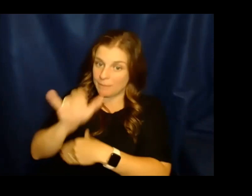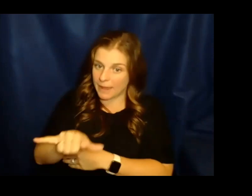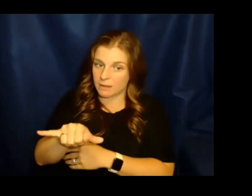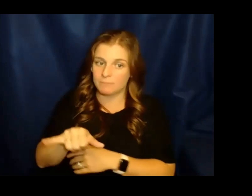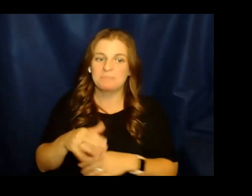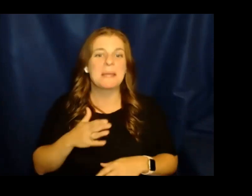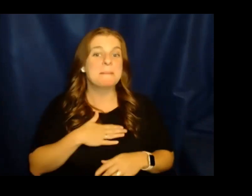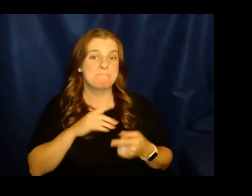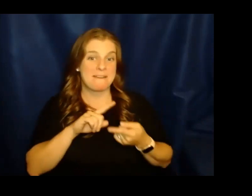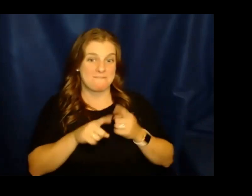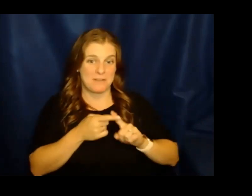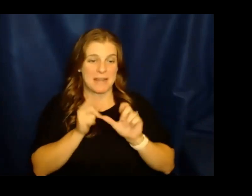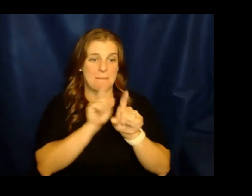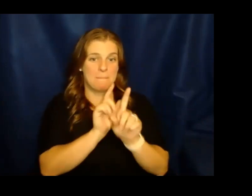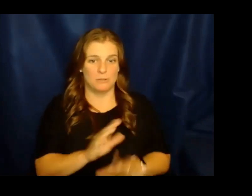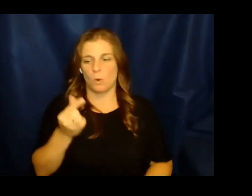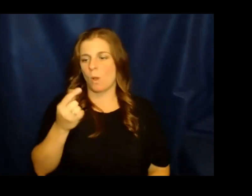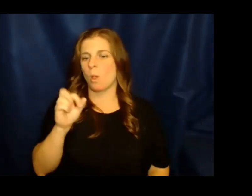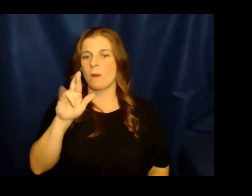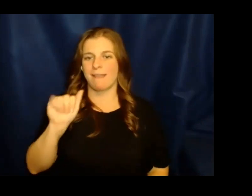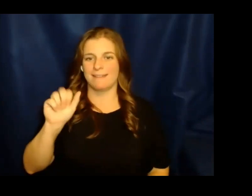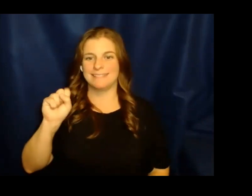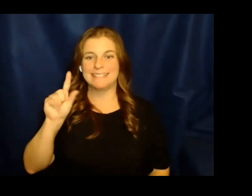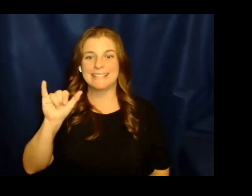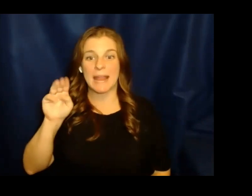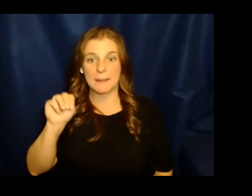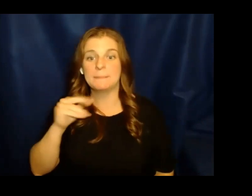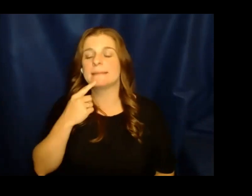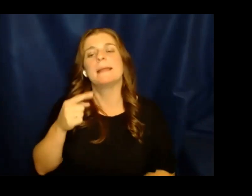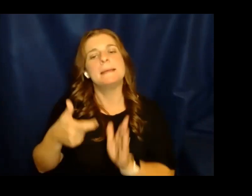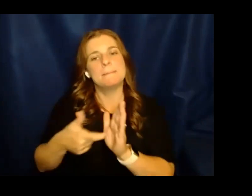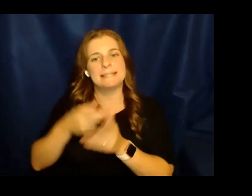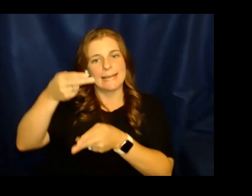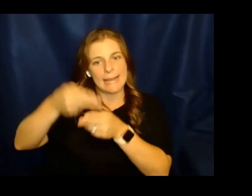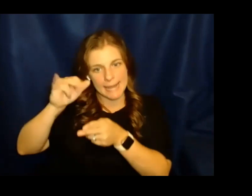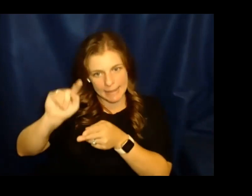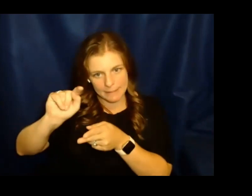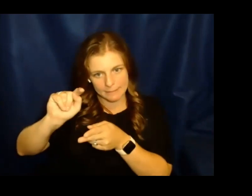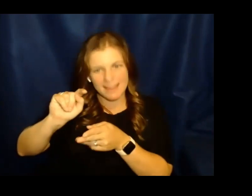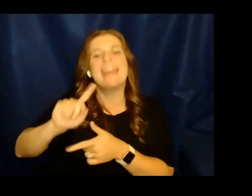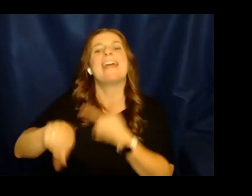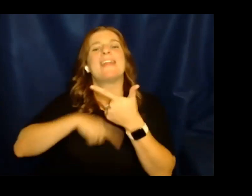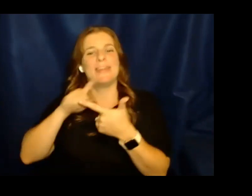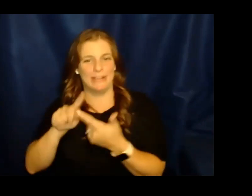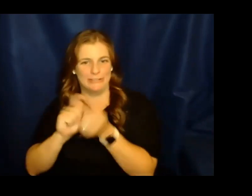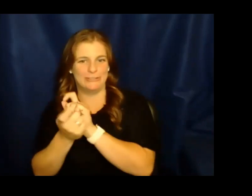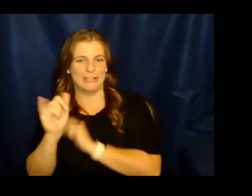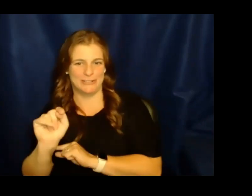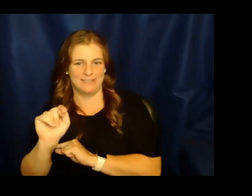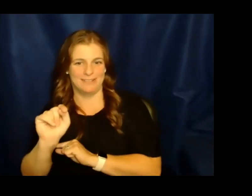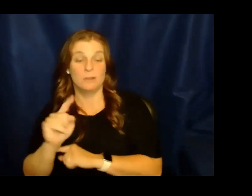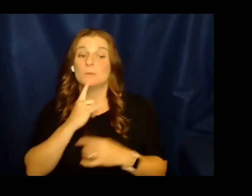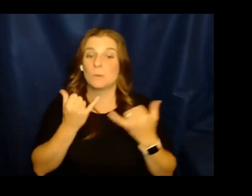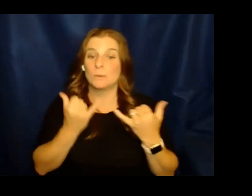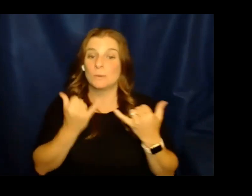and mentors, Gloria Steinem, has said, which is to name it in order to change it. So what I want to talk about today is to